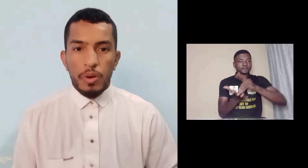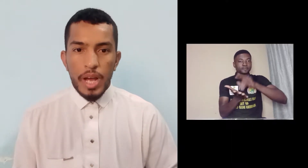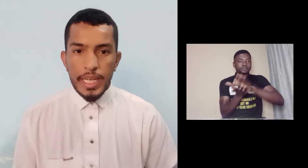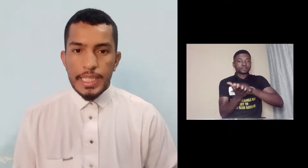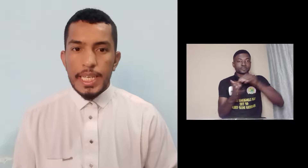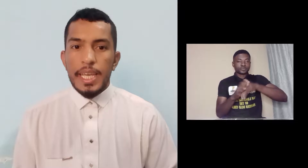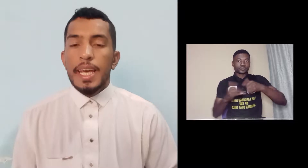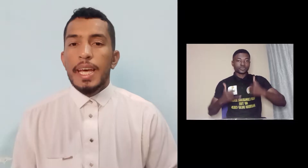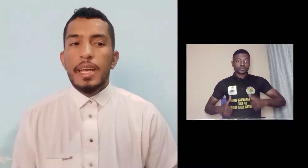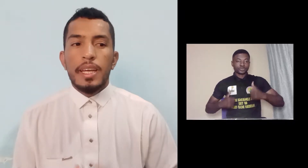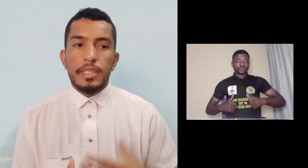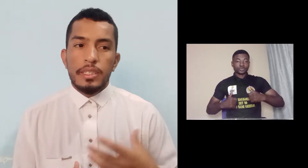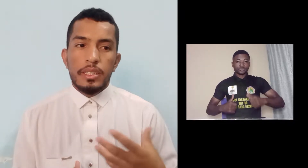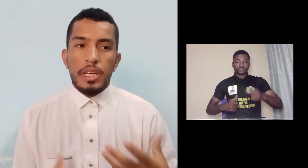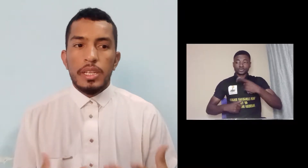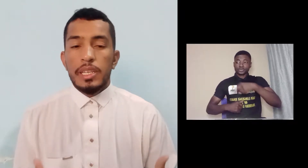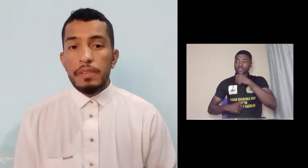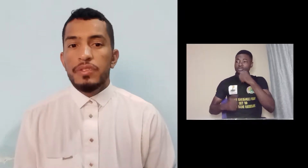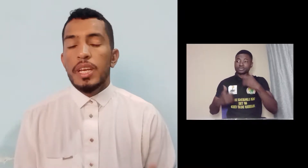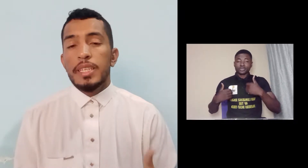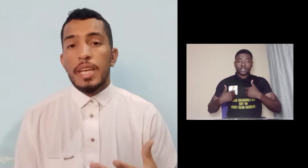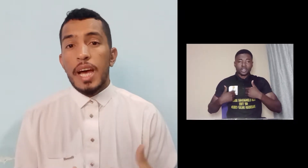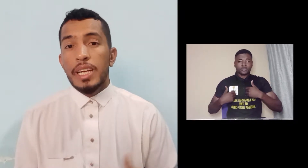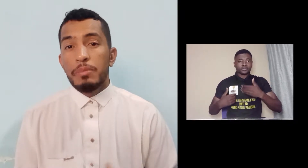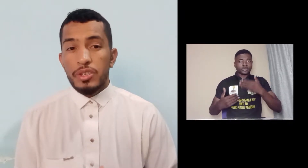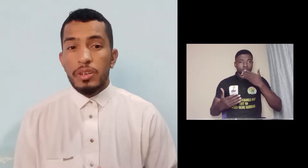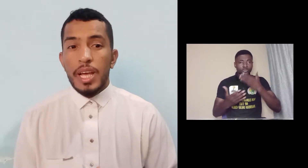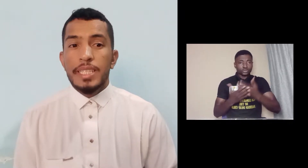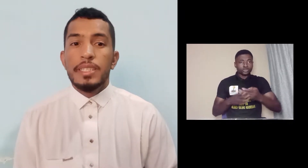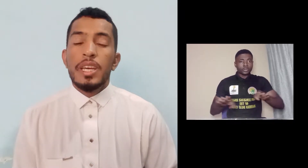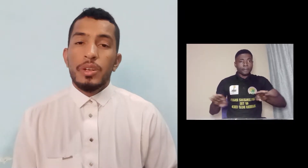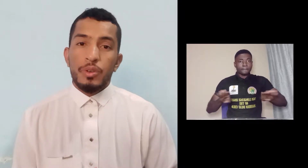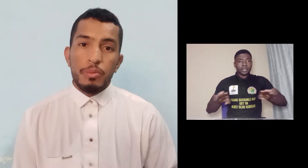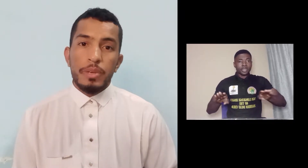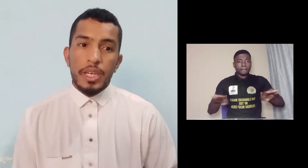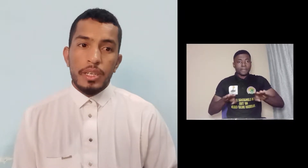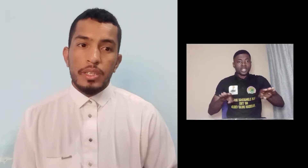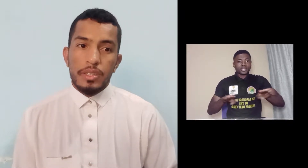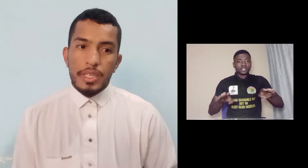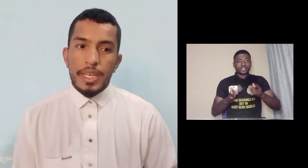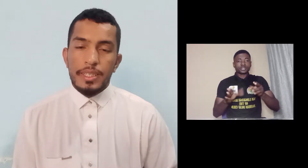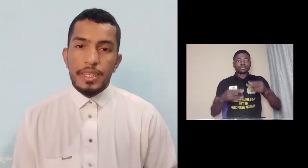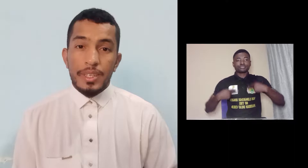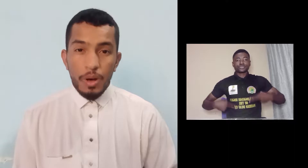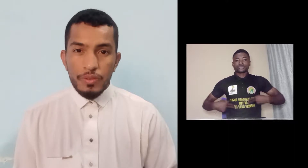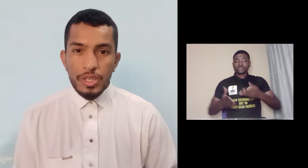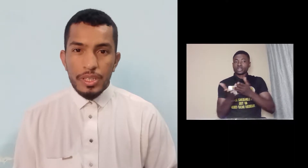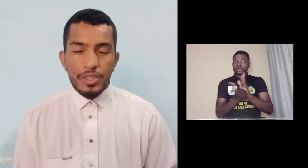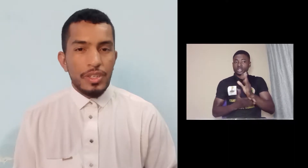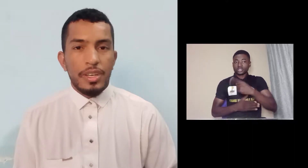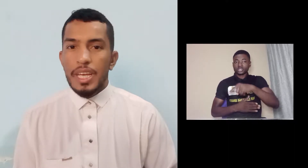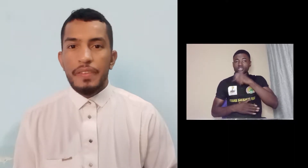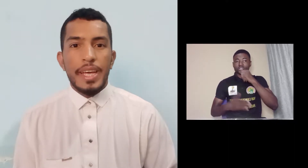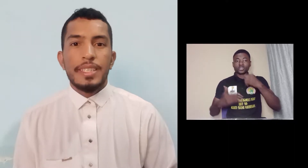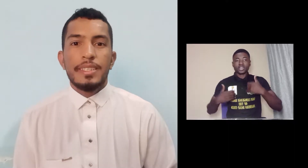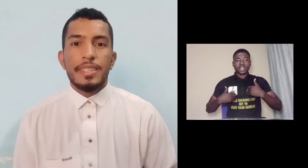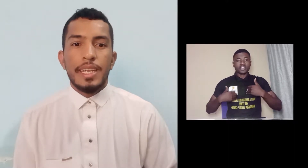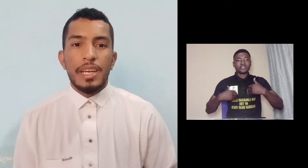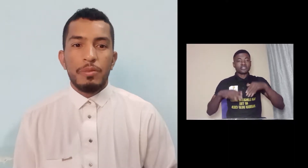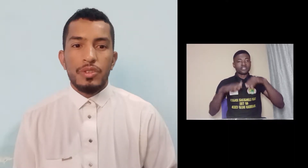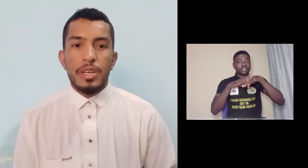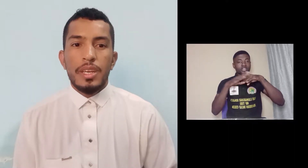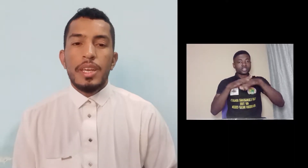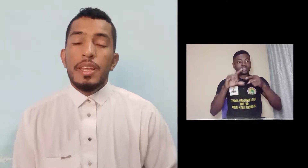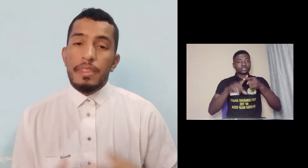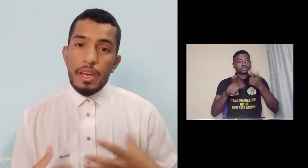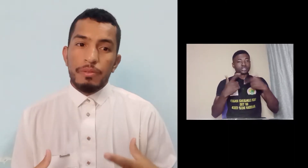human rights and lives as a highly marginalized group in society and often do not have access to sign